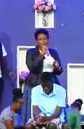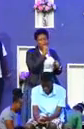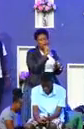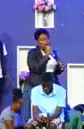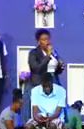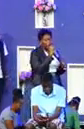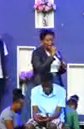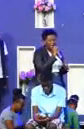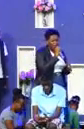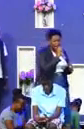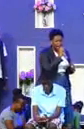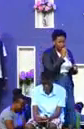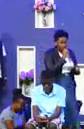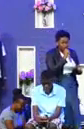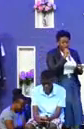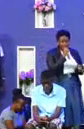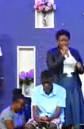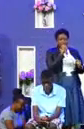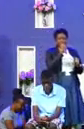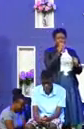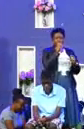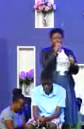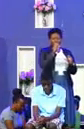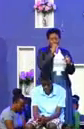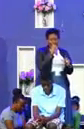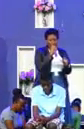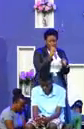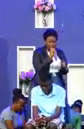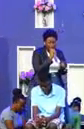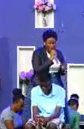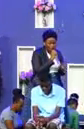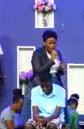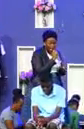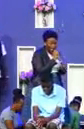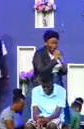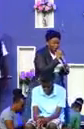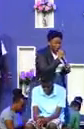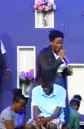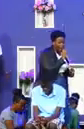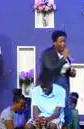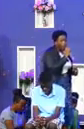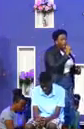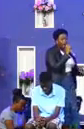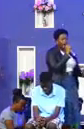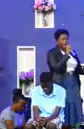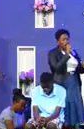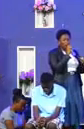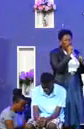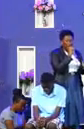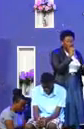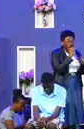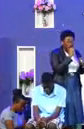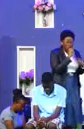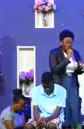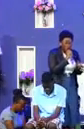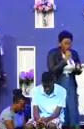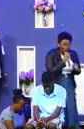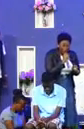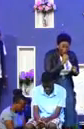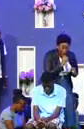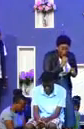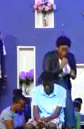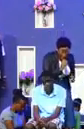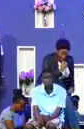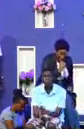waliwo omuliro we gwaka ebweru neguwaguza neguja negwaka ne munda naye weweza omutima